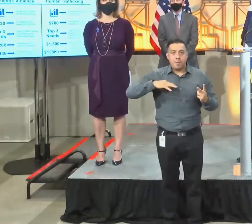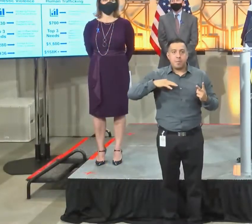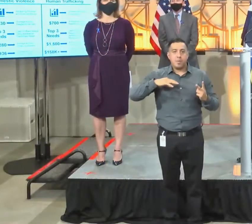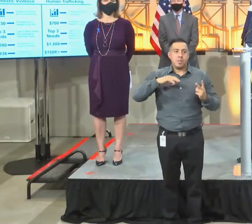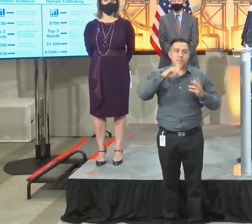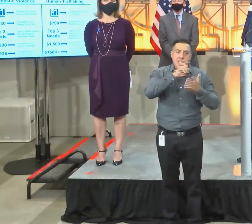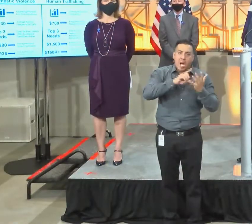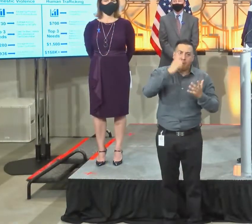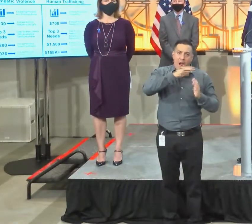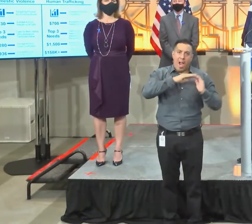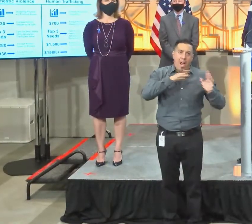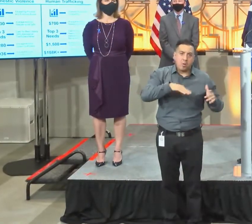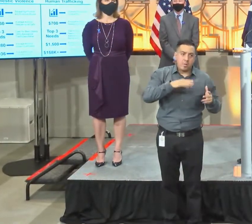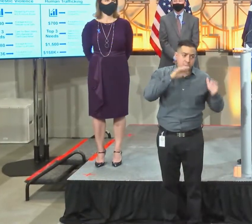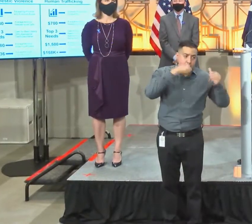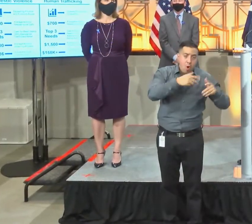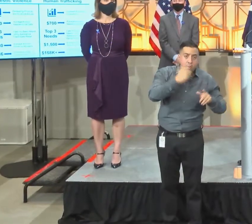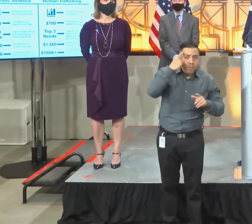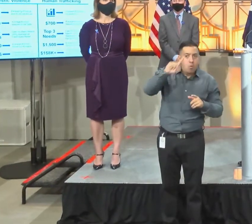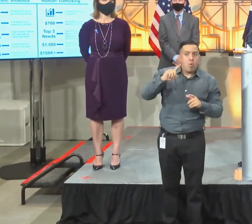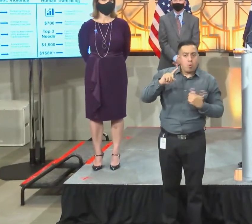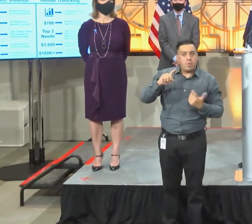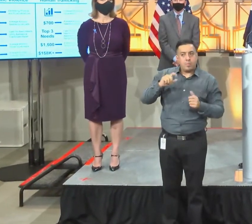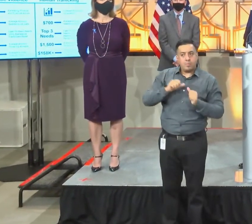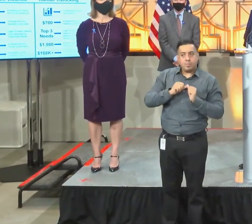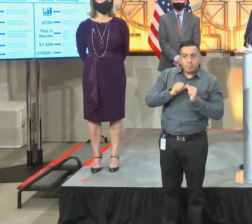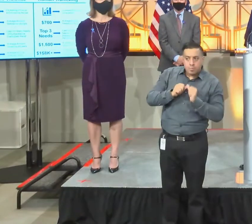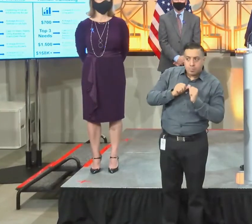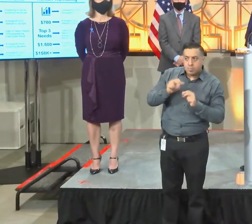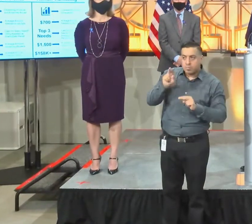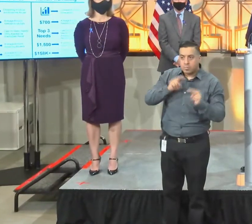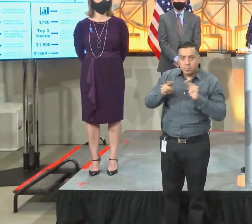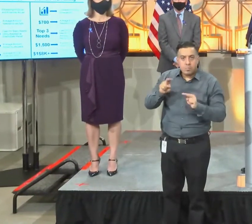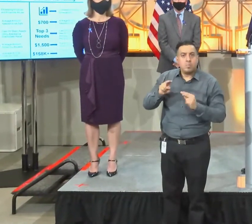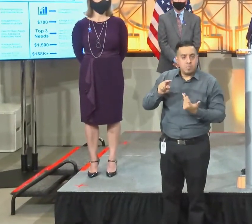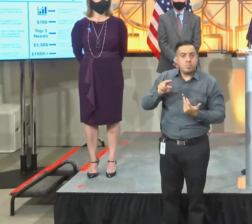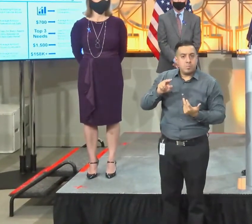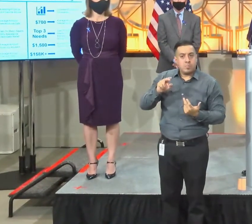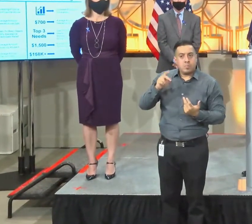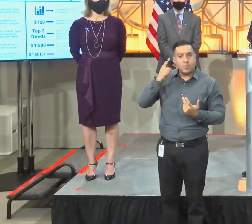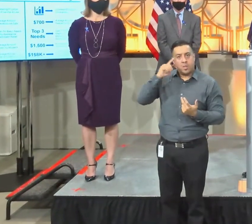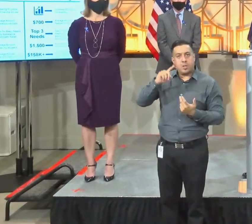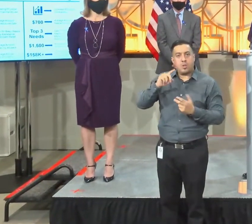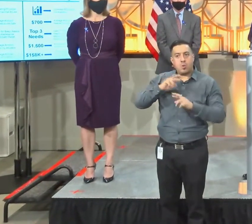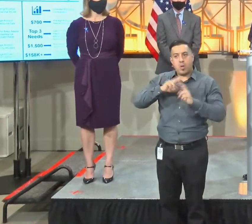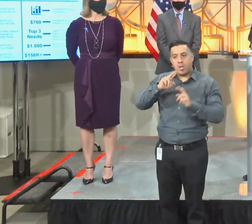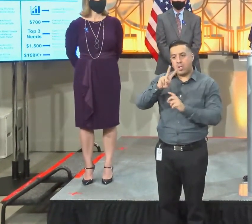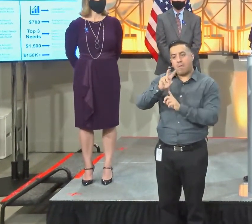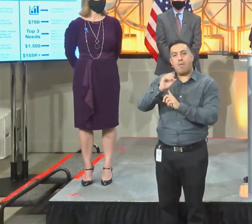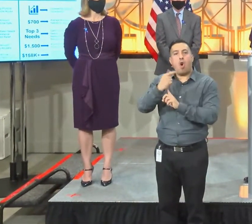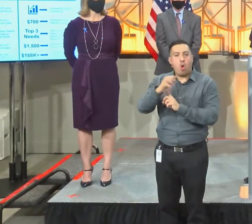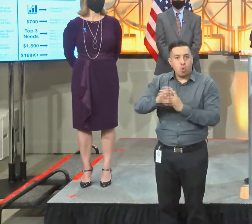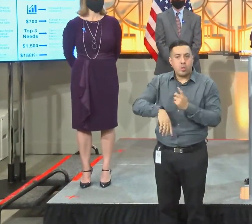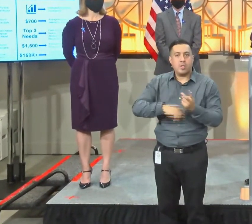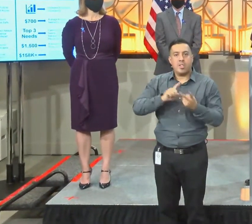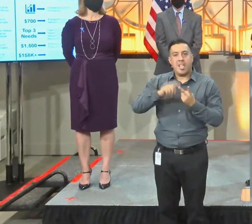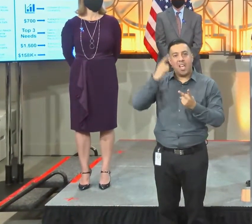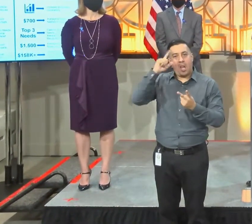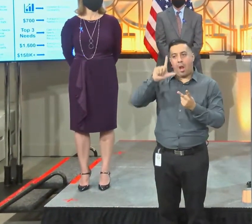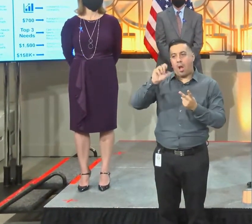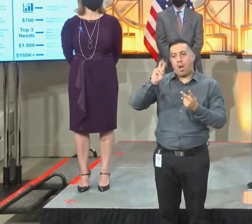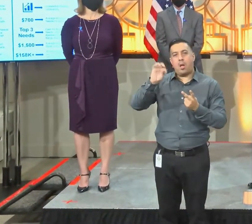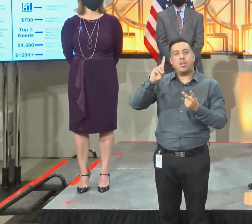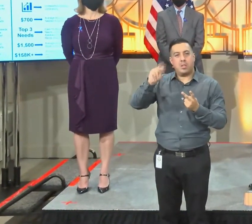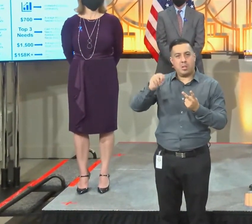house focused on sustainable fashion and featured in Elle, British Vogue, and London Fashion Week.